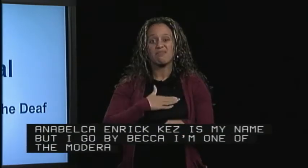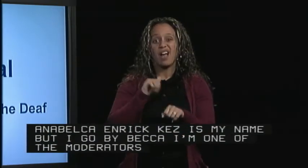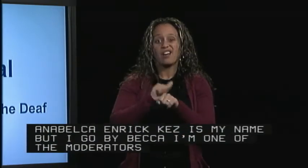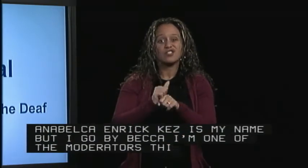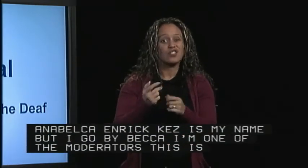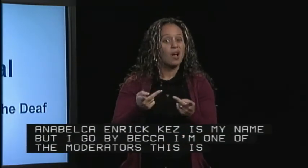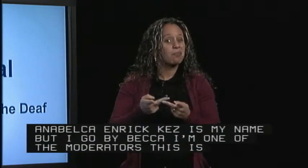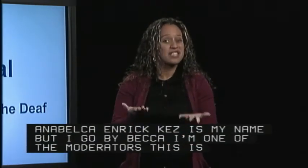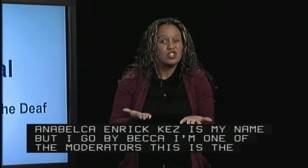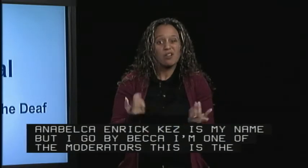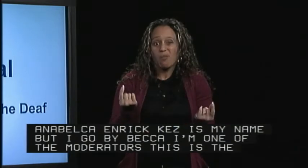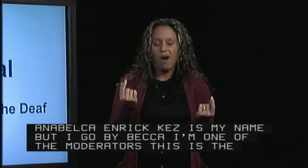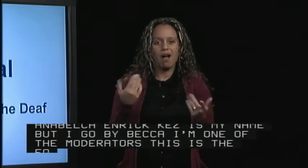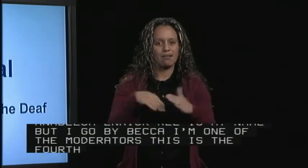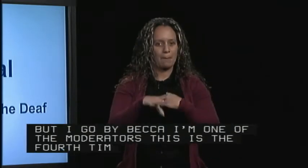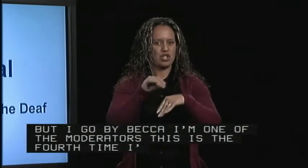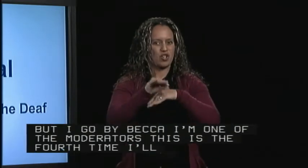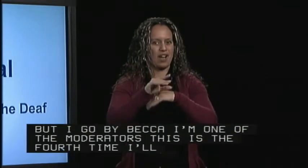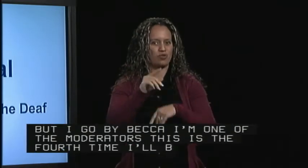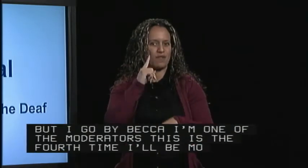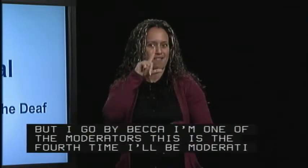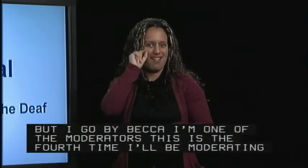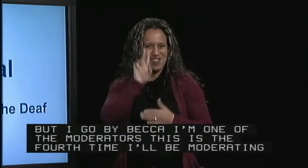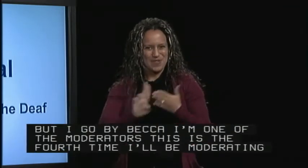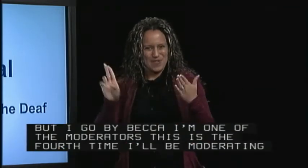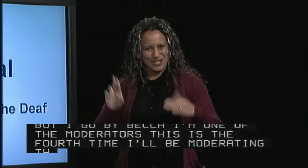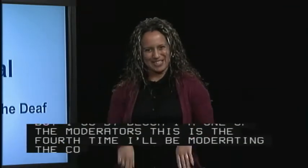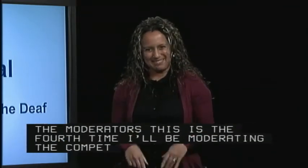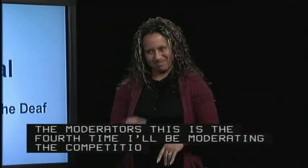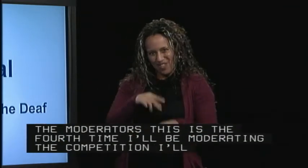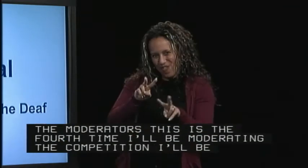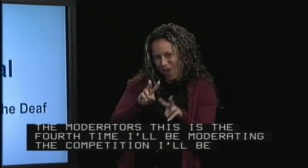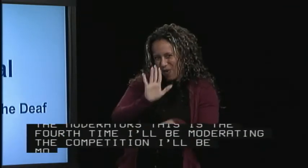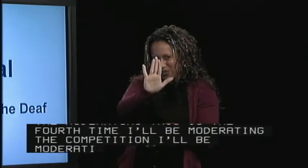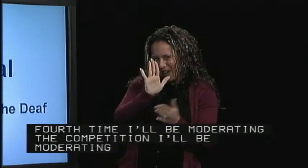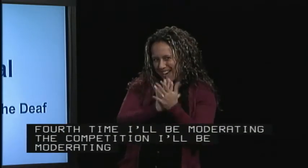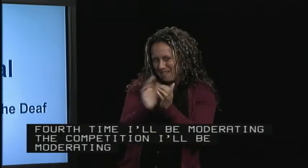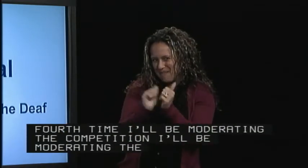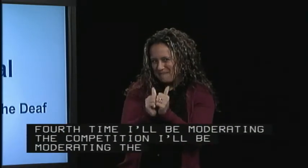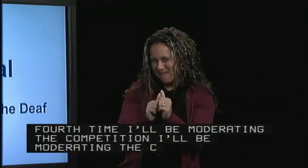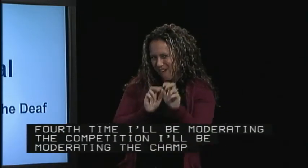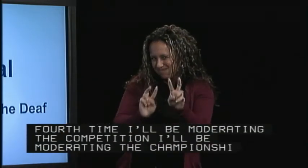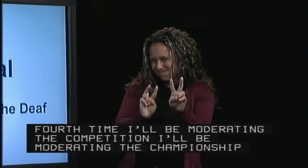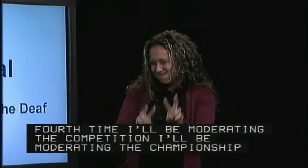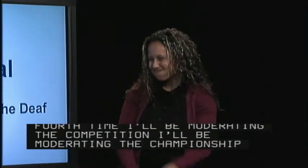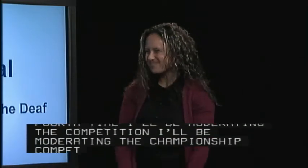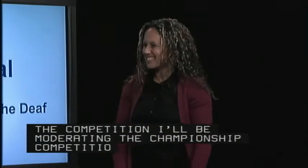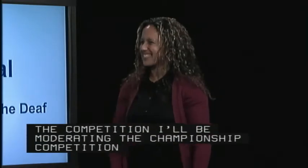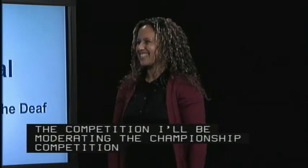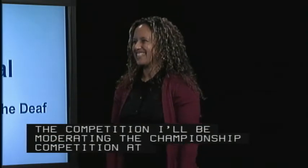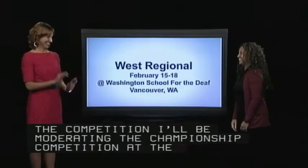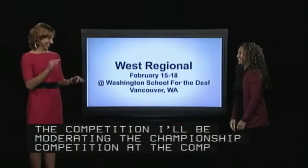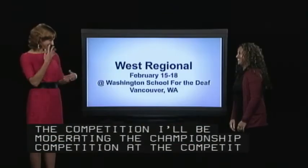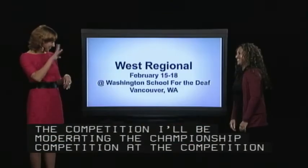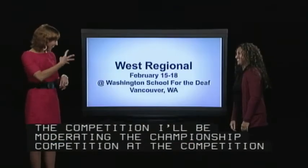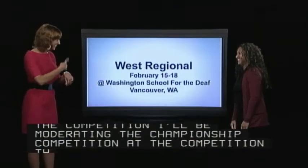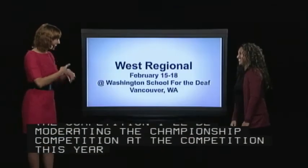championship competition at the competition this year, and I work in the admissions counseling office here at Gallaudet, and I look